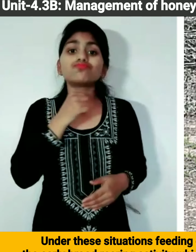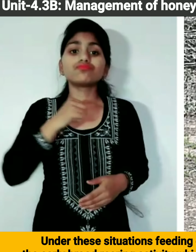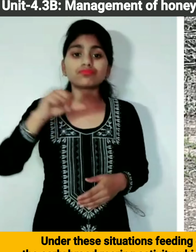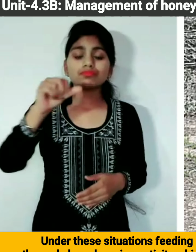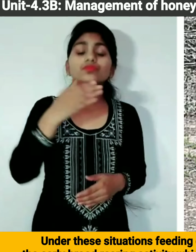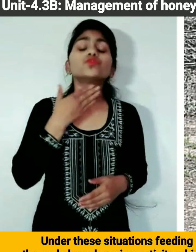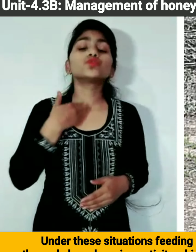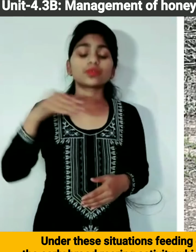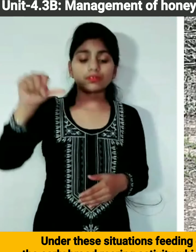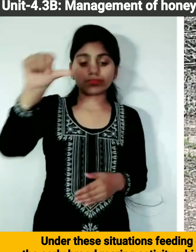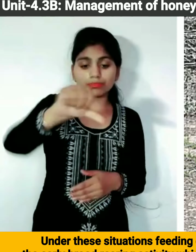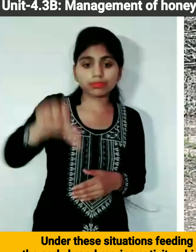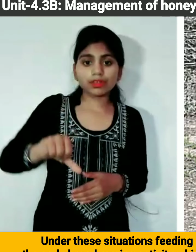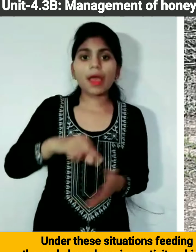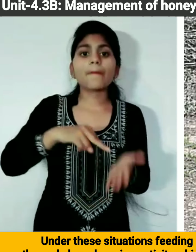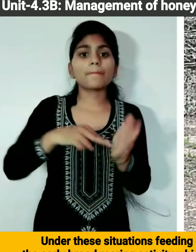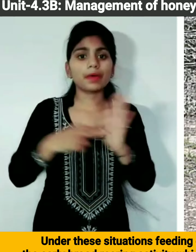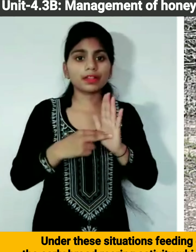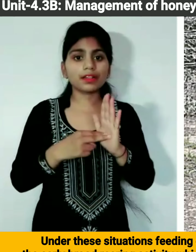main honey flow.